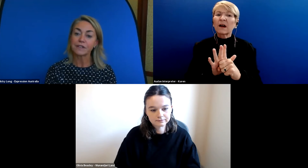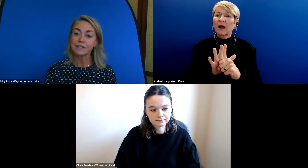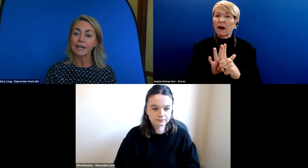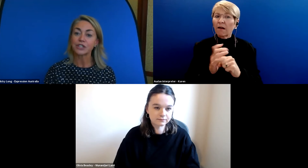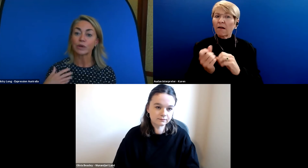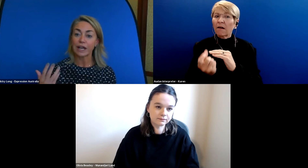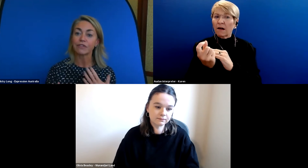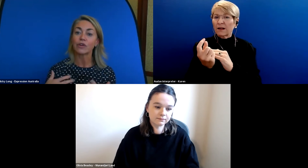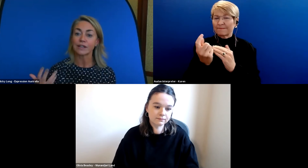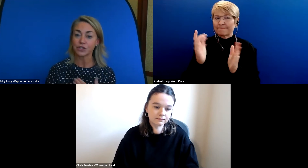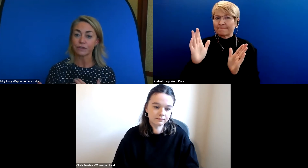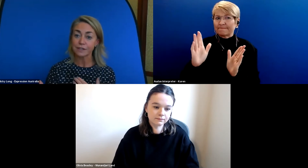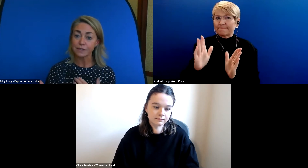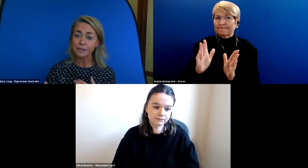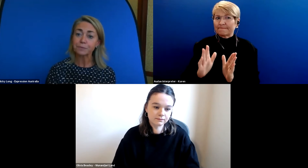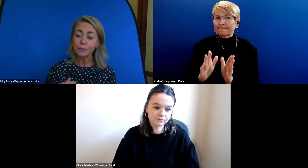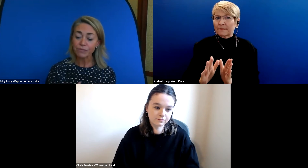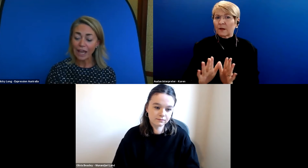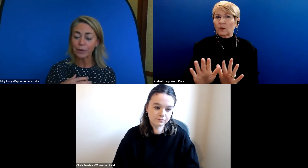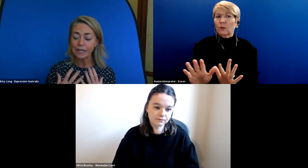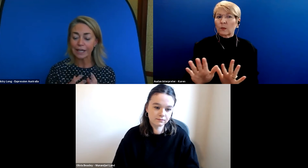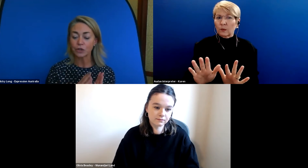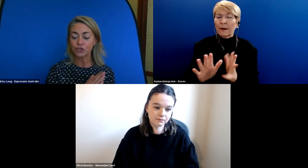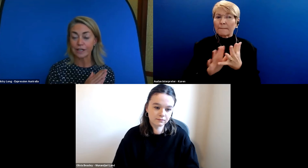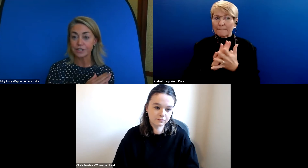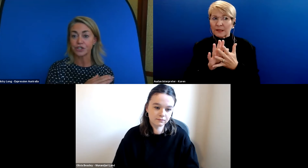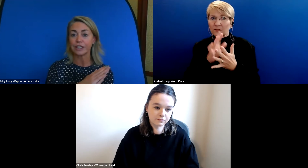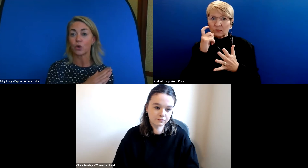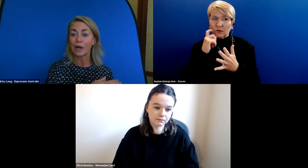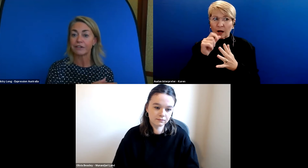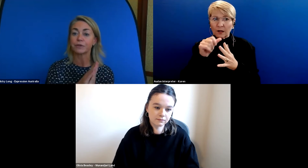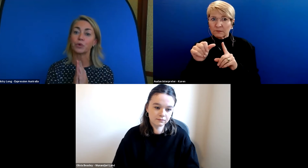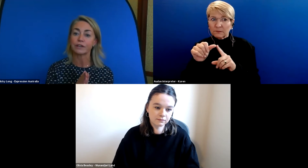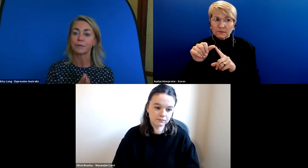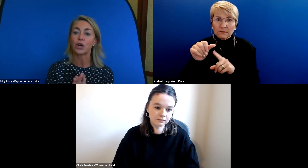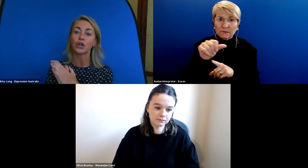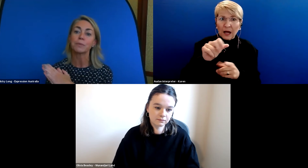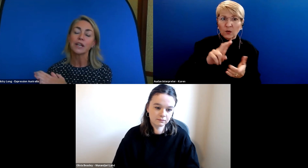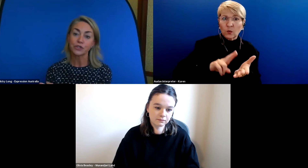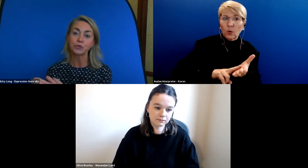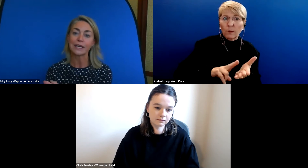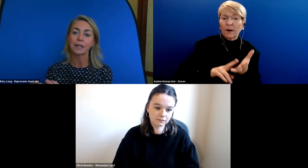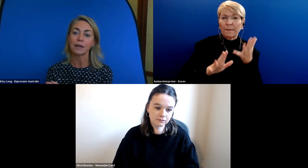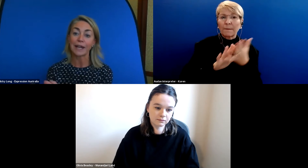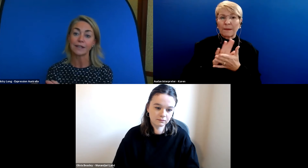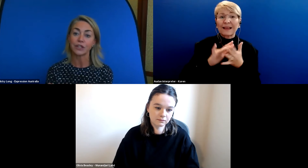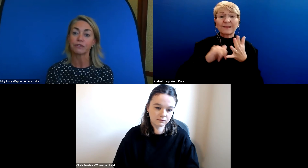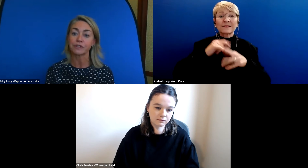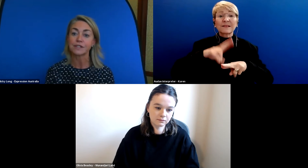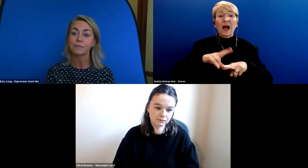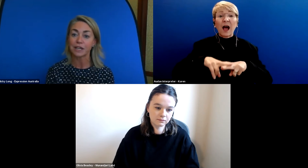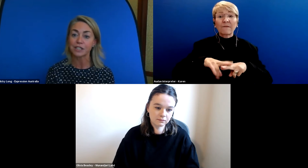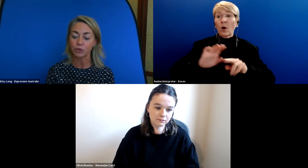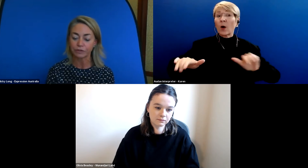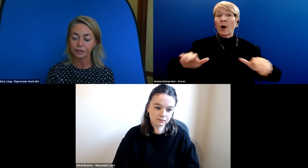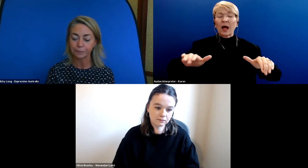have started to recover our services. And we're now transitioning away from working from home to being back in the